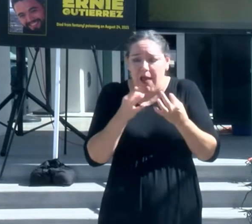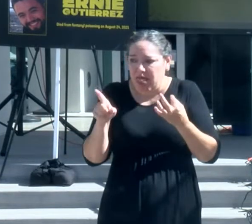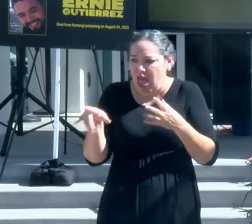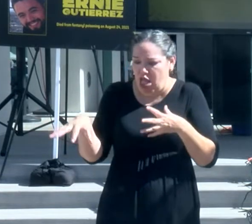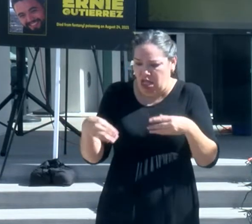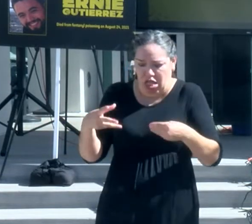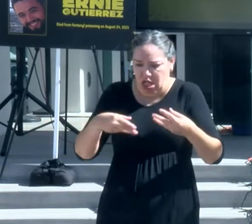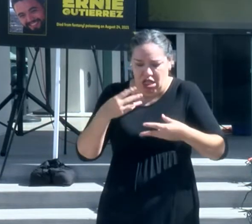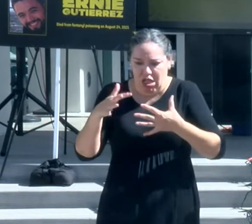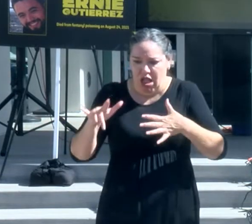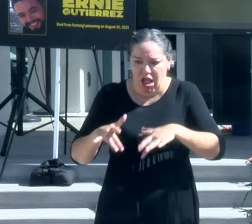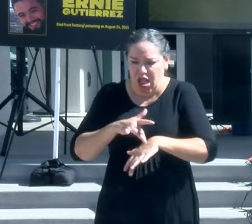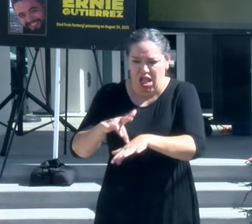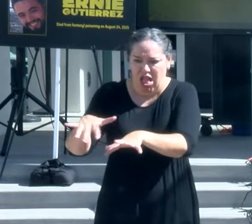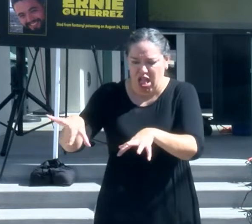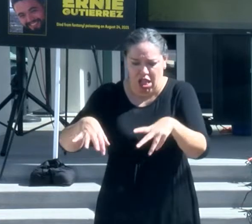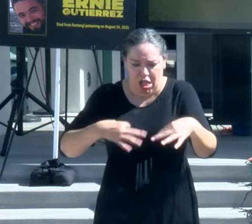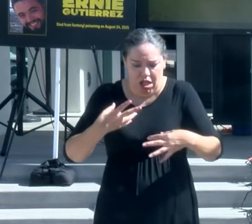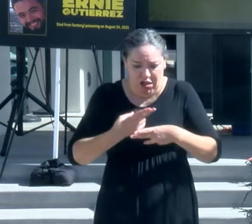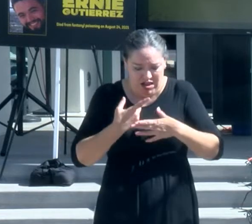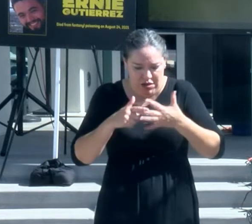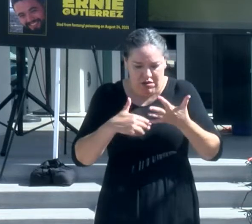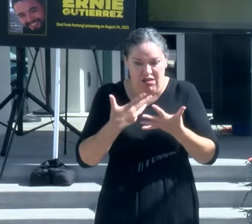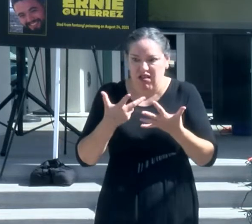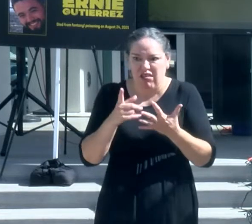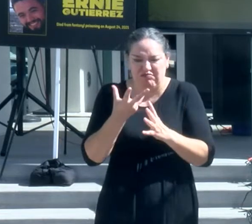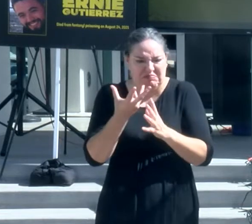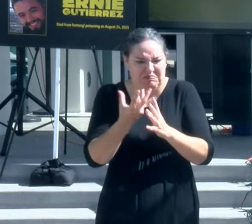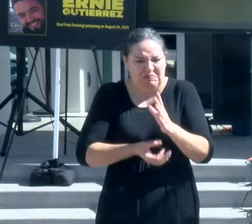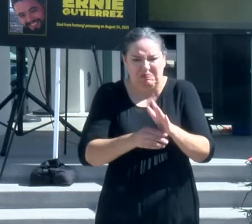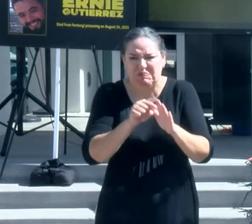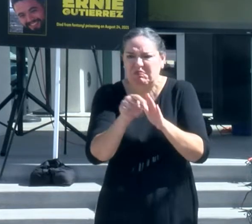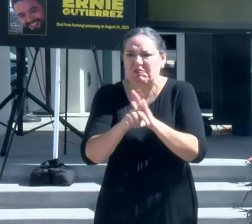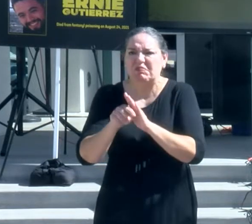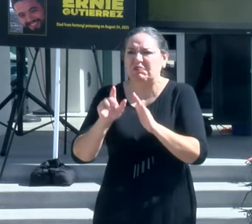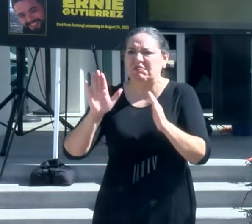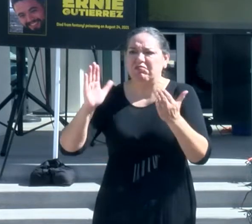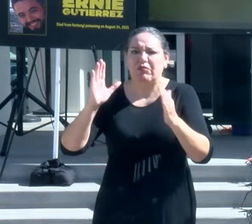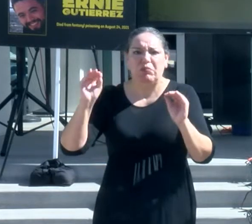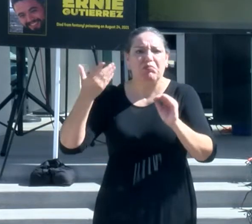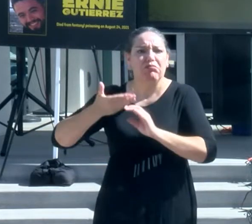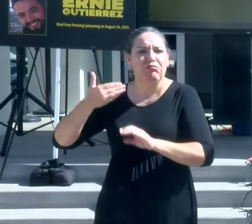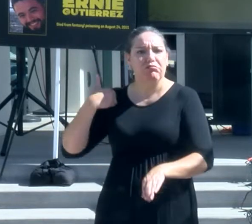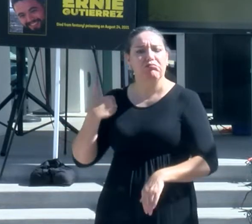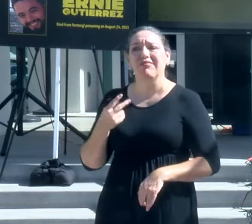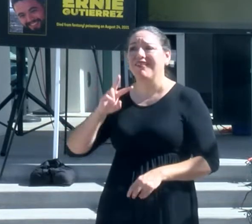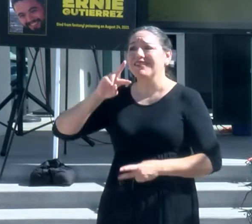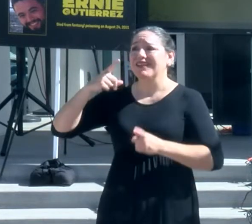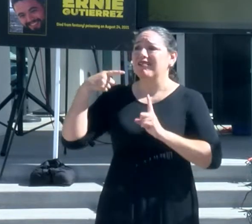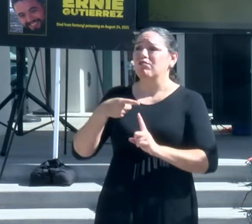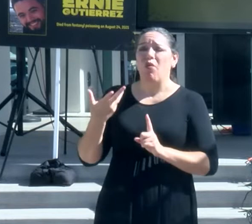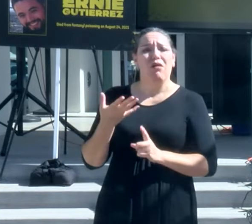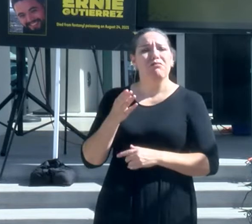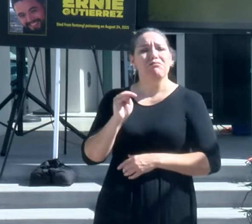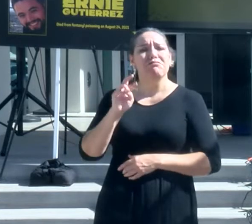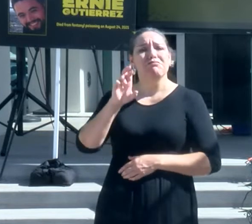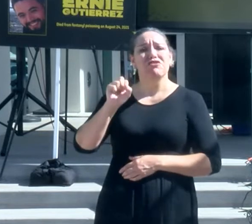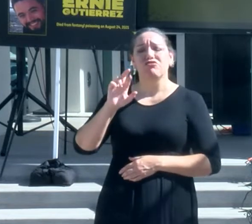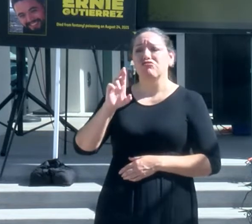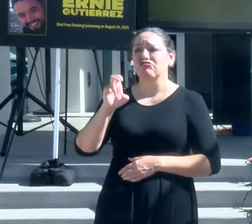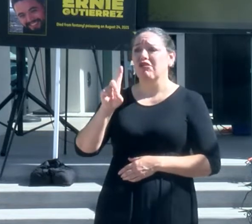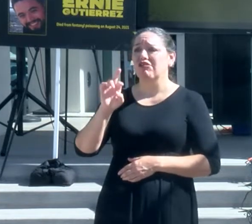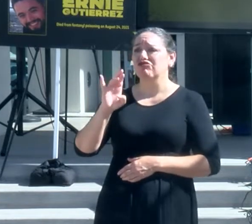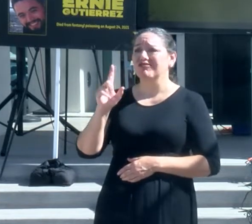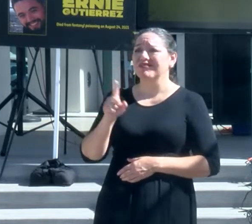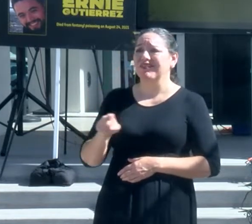lives like no other drug before. The second point is that Mrs. Rodriguez shared with us a